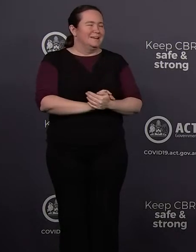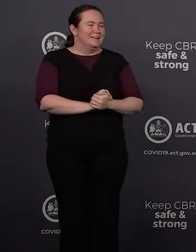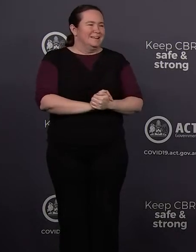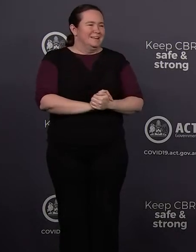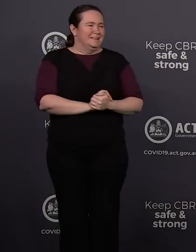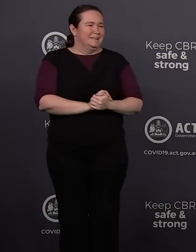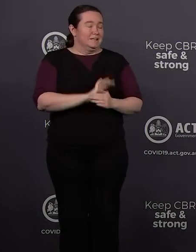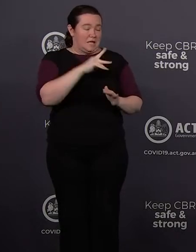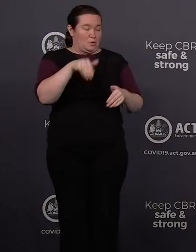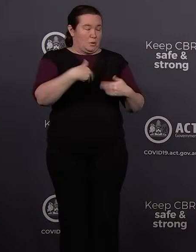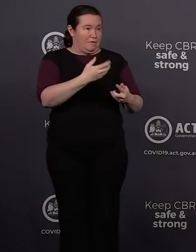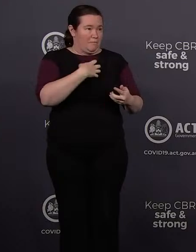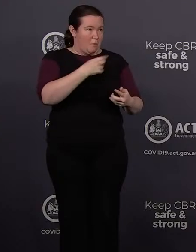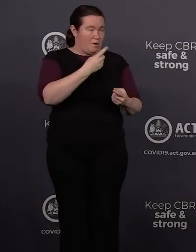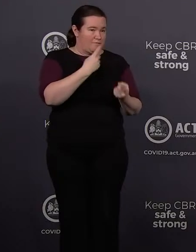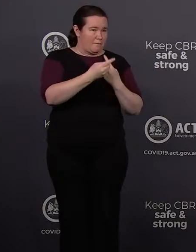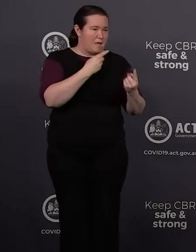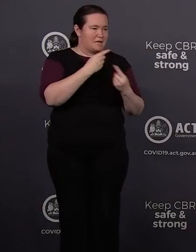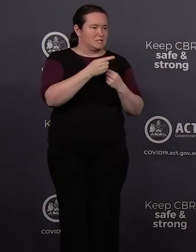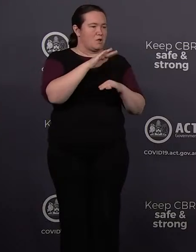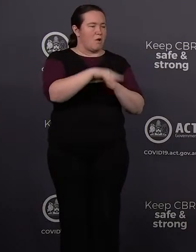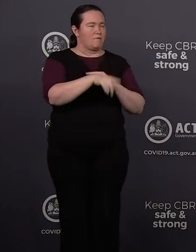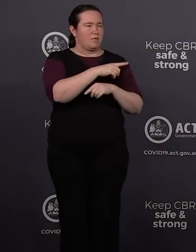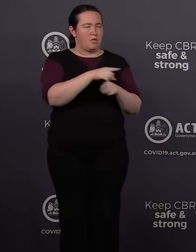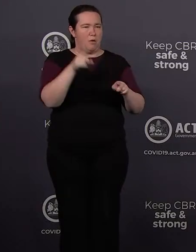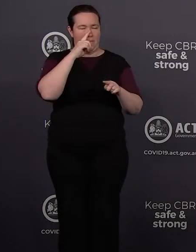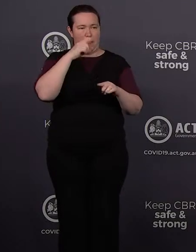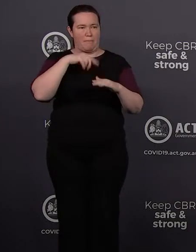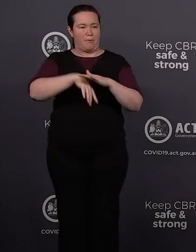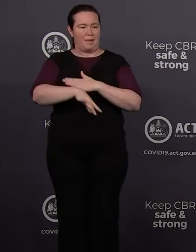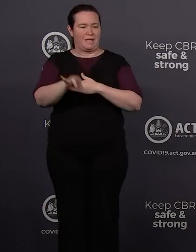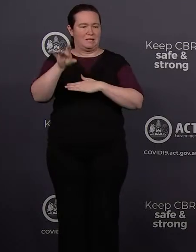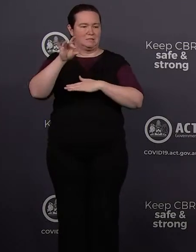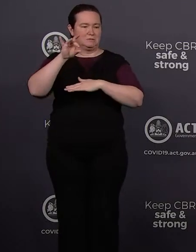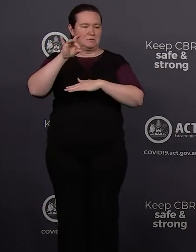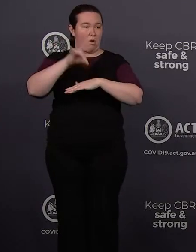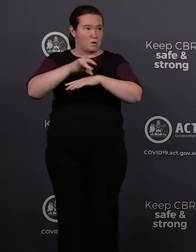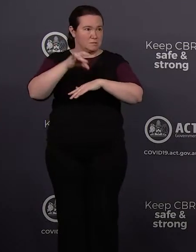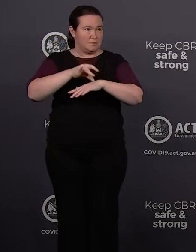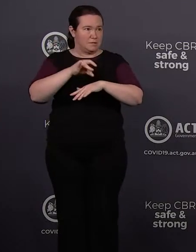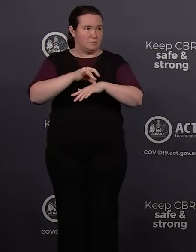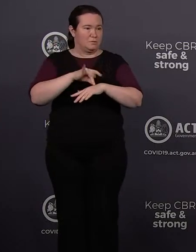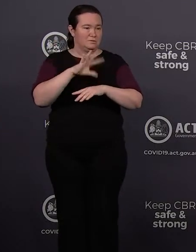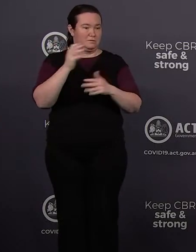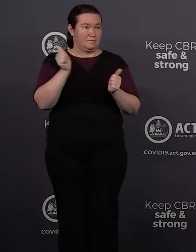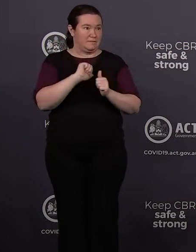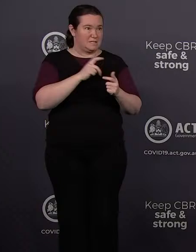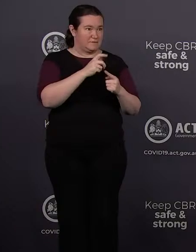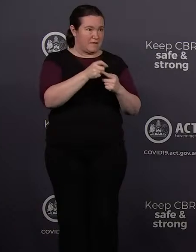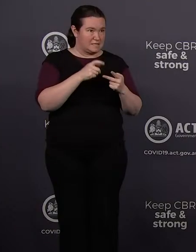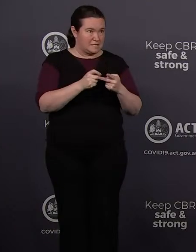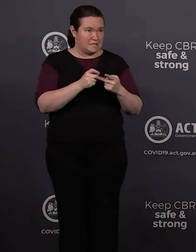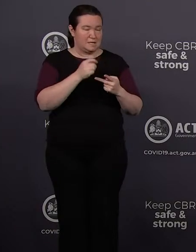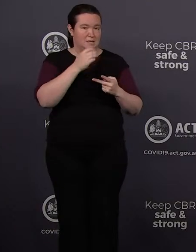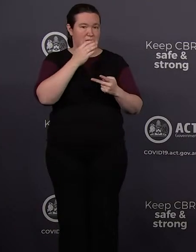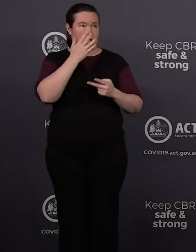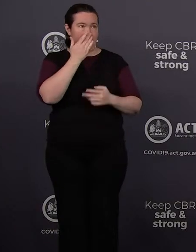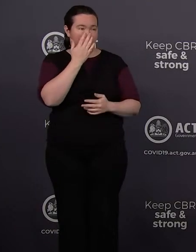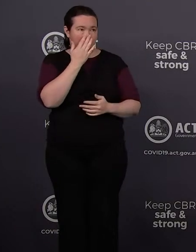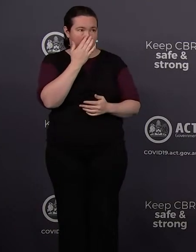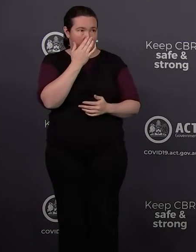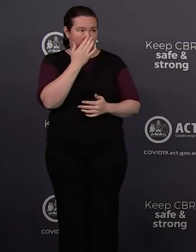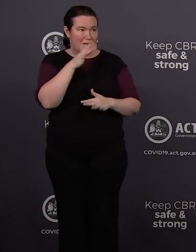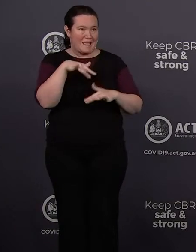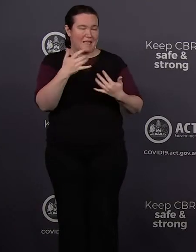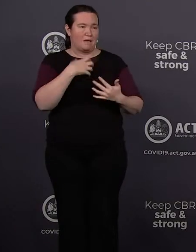Provide any more information about our cases who are in hospital, vaccination status, how old they are, any more information about those